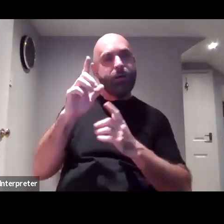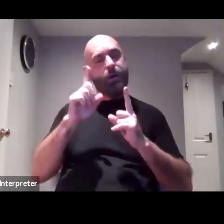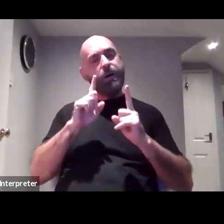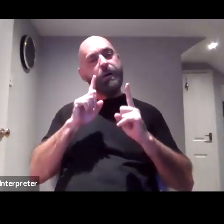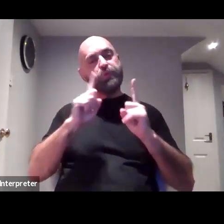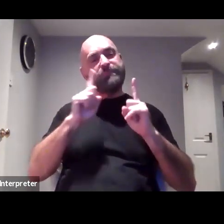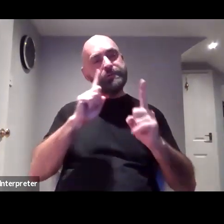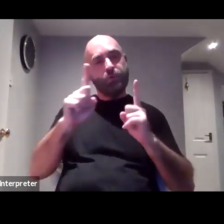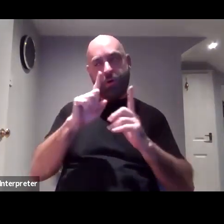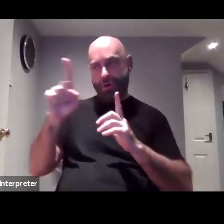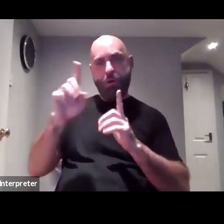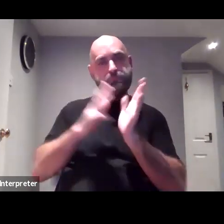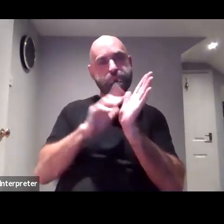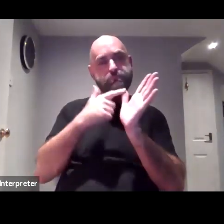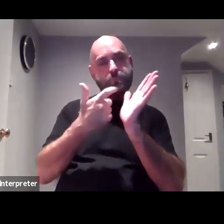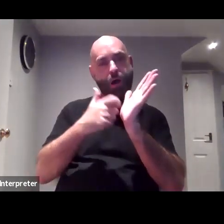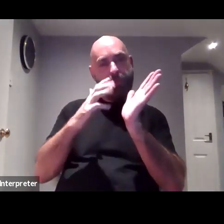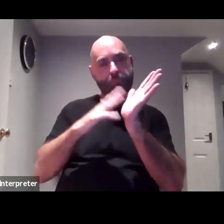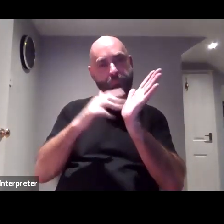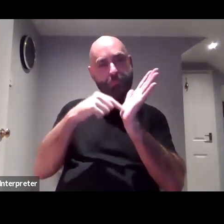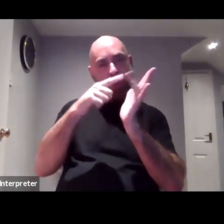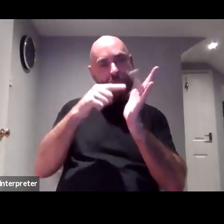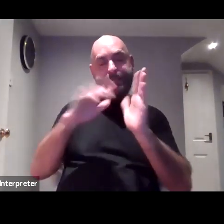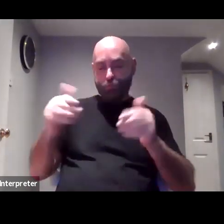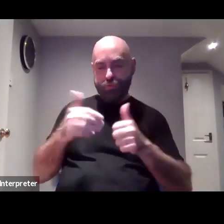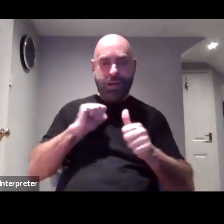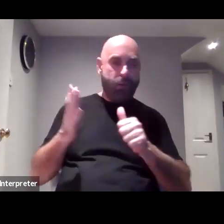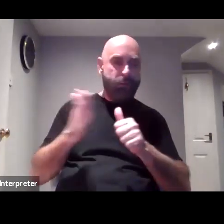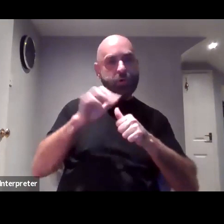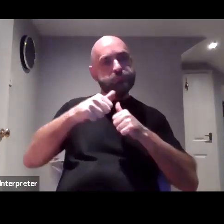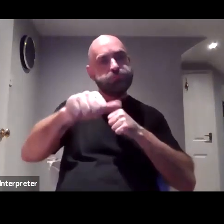to introduce our new series of transformation seminars.